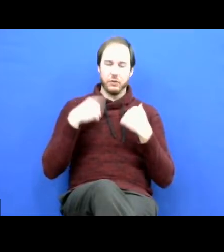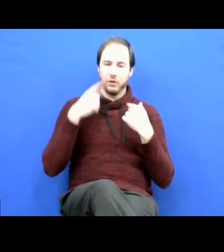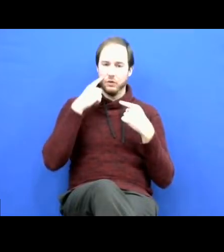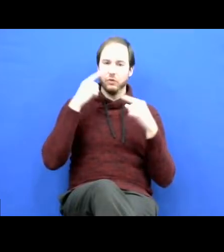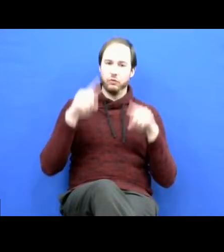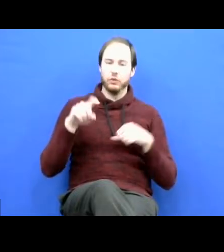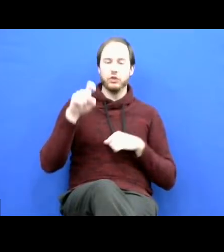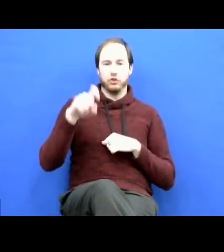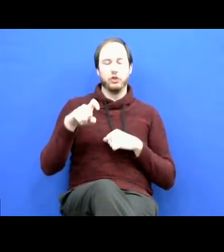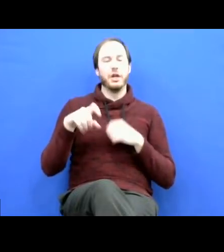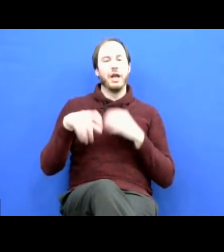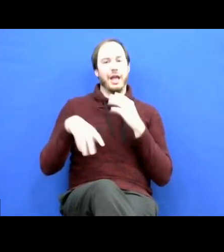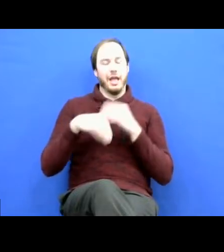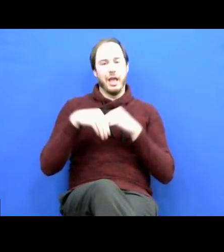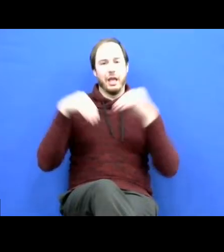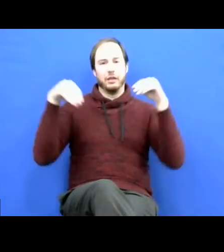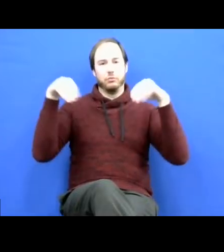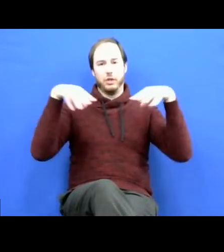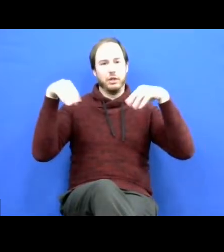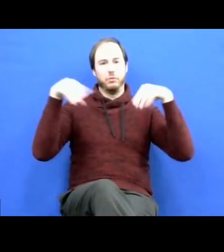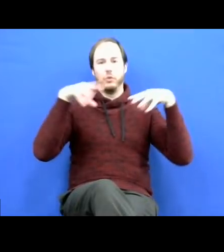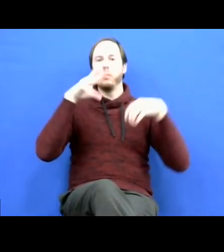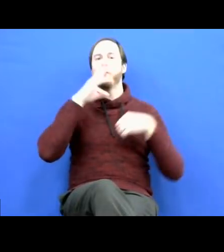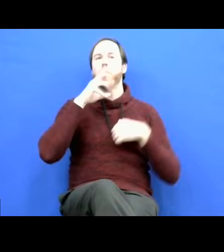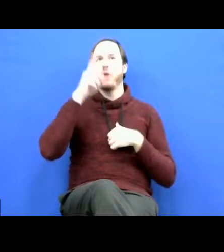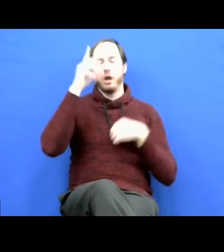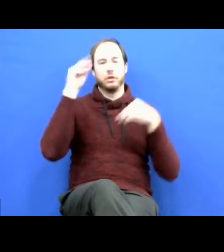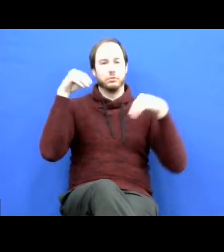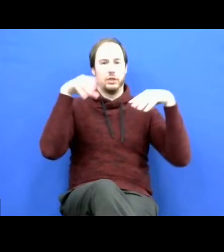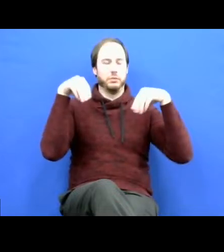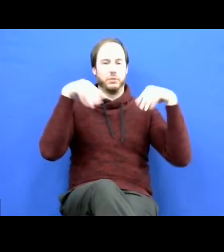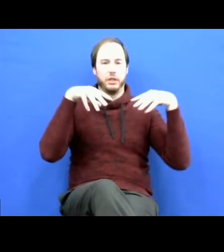should be sprinkler buildings. And